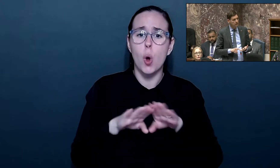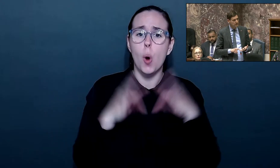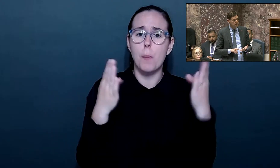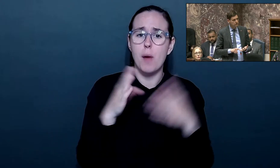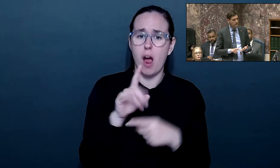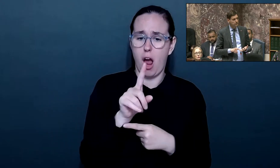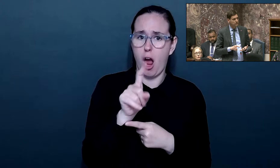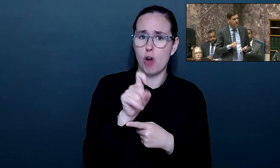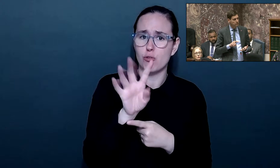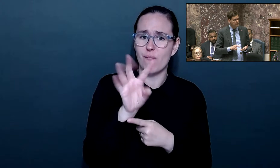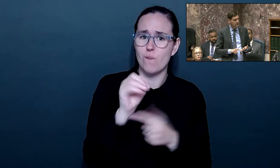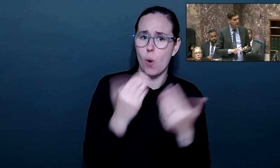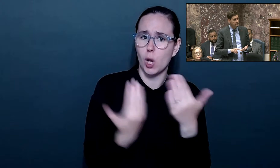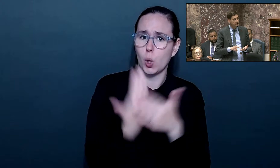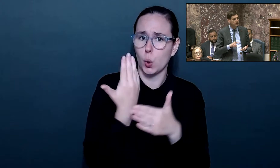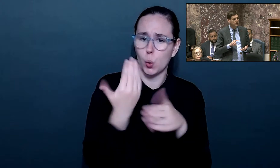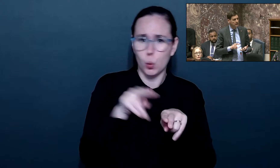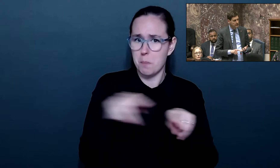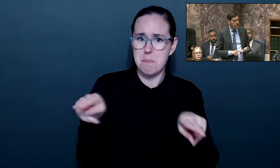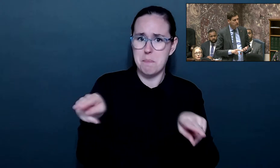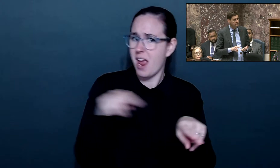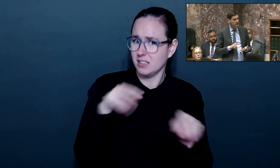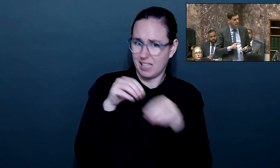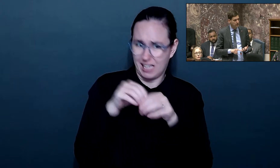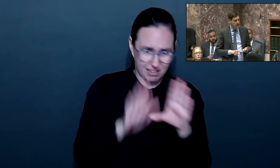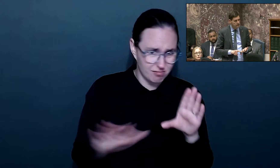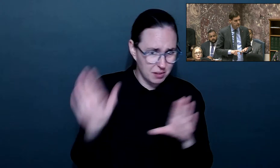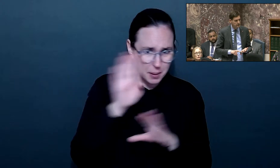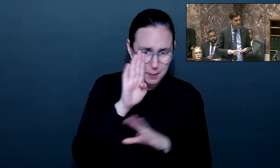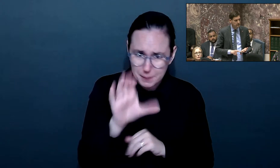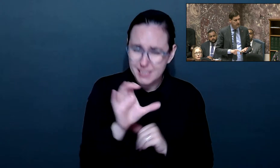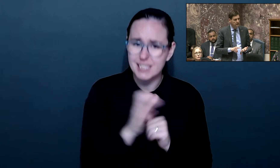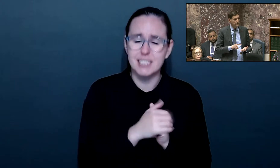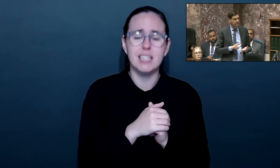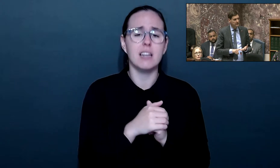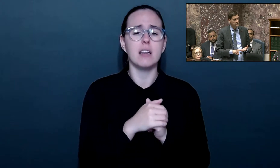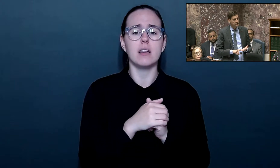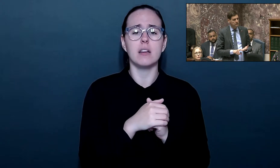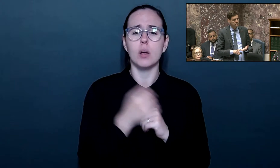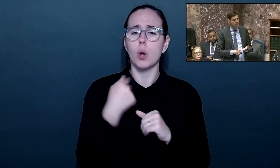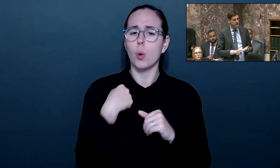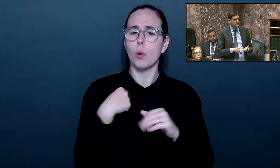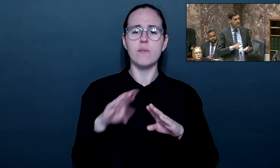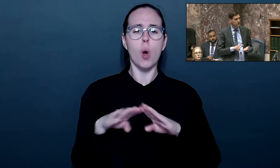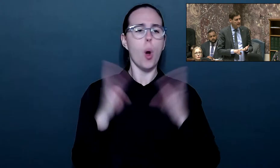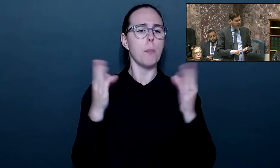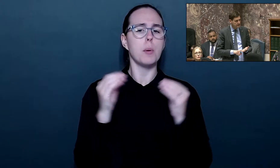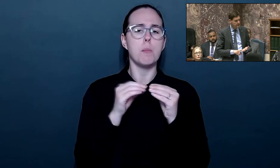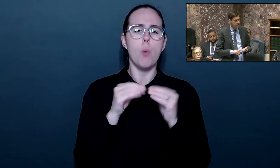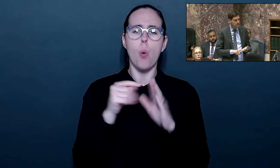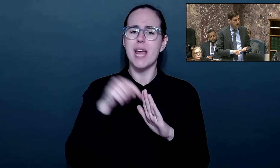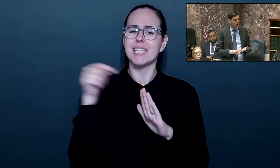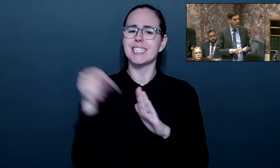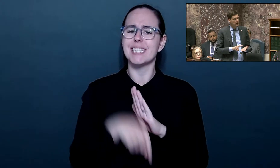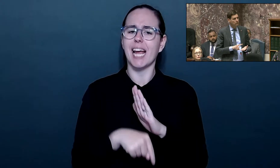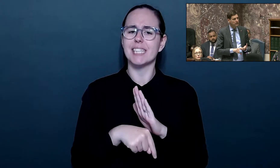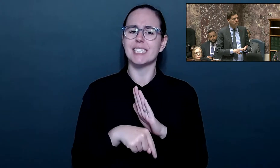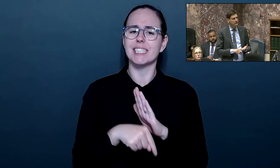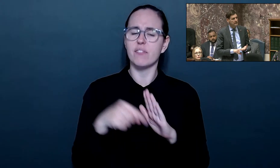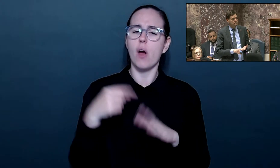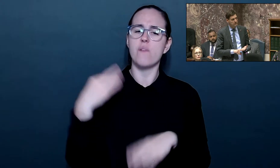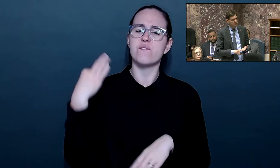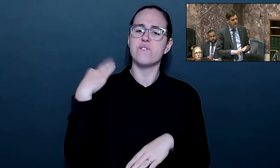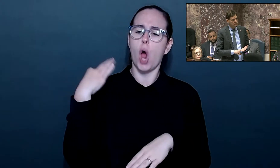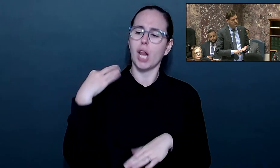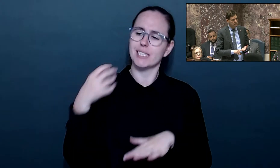voluntary care beds for people struggling with mental health, addiction, and brain injury. Interventions in communities, additional ACT teams, working